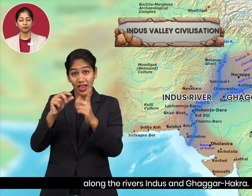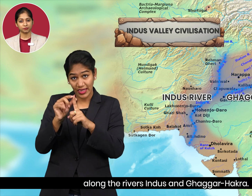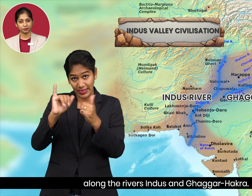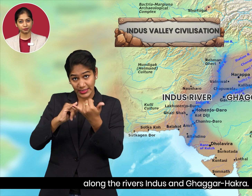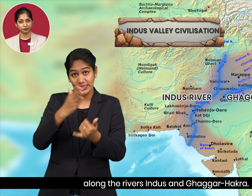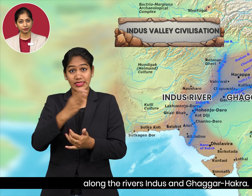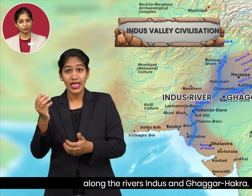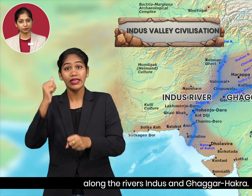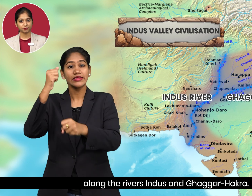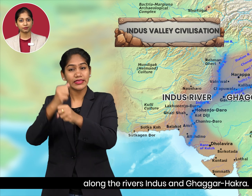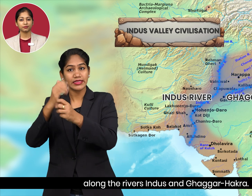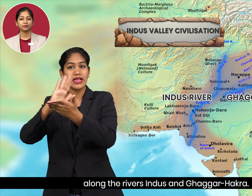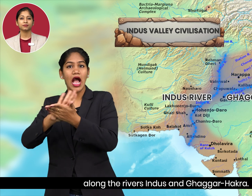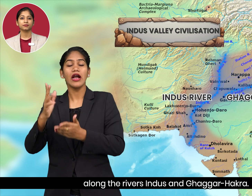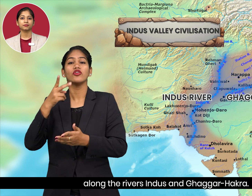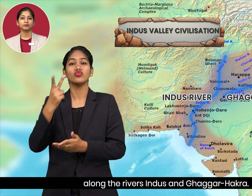Ghaggar-Hakra.